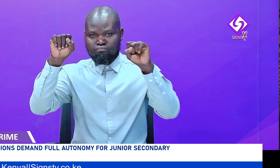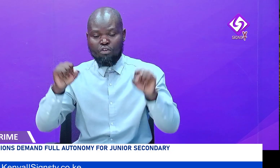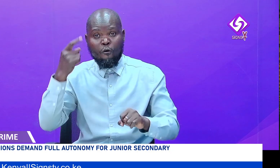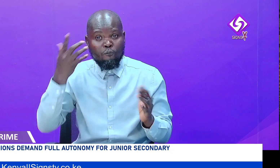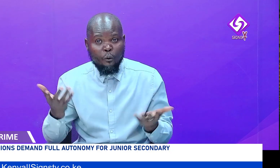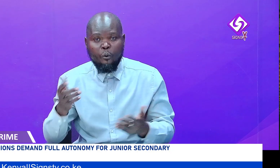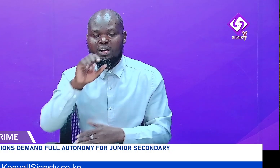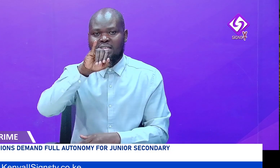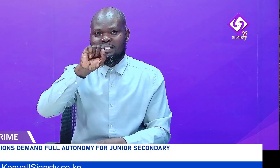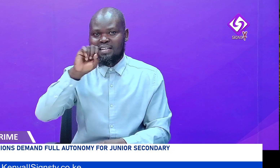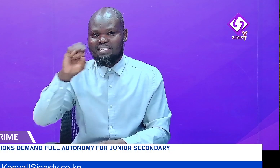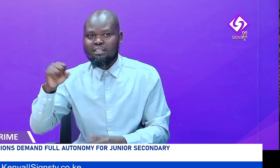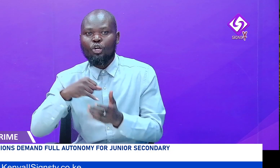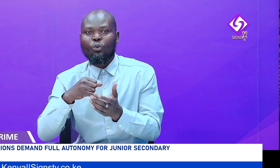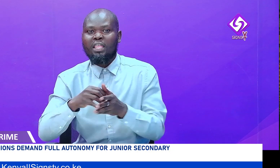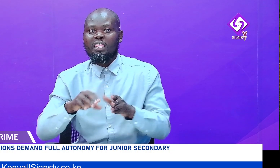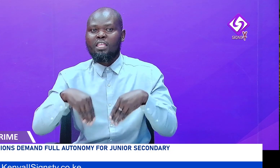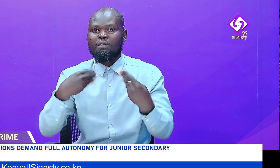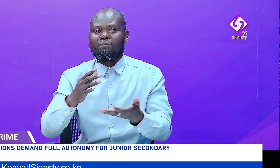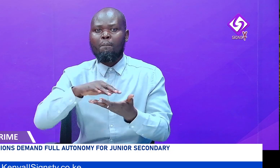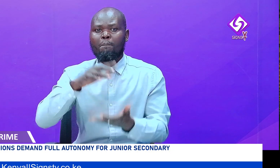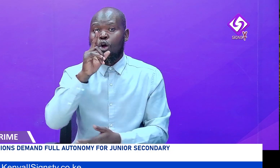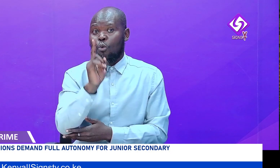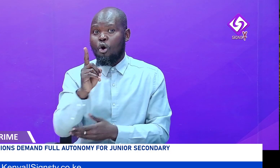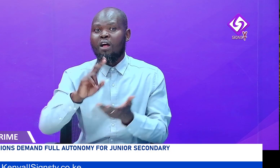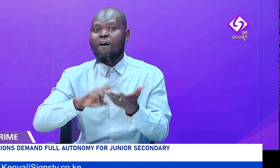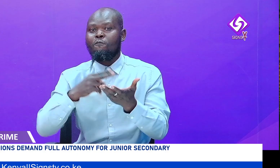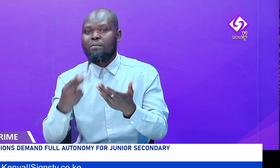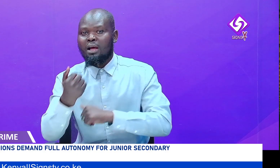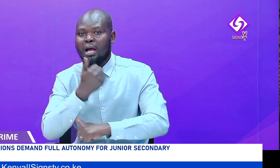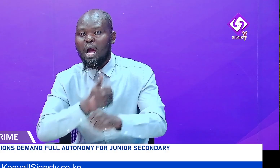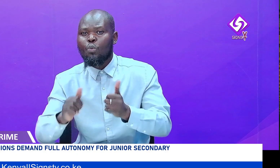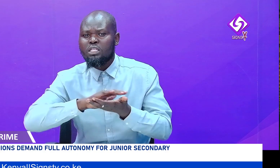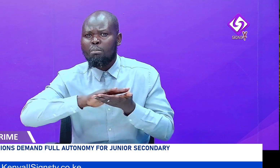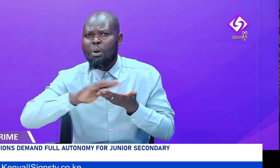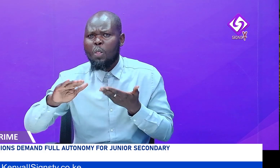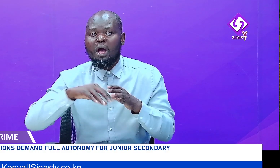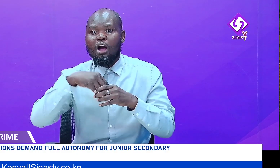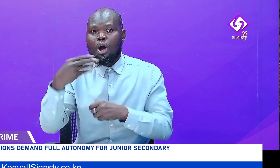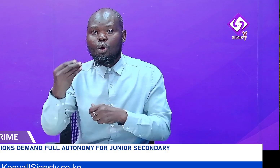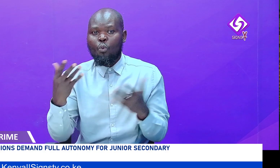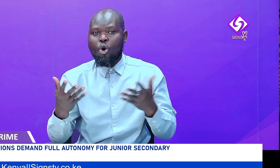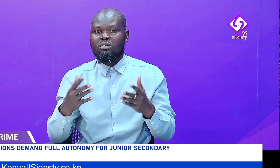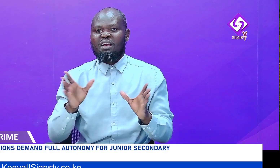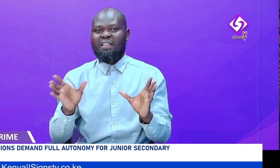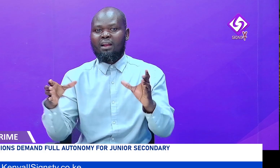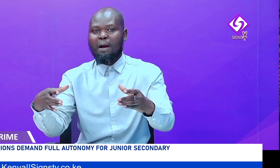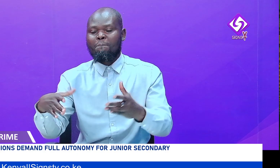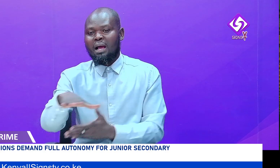key areas affected. The teachers are now urging the Ministry of Education to review the current arrangement and